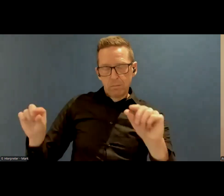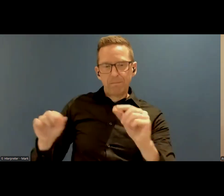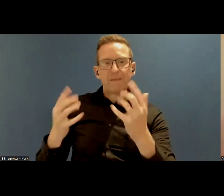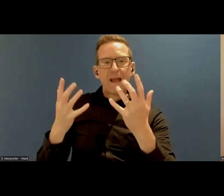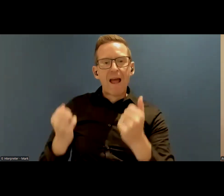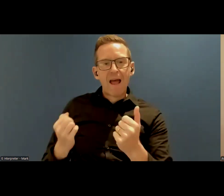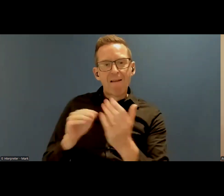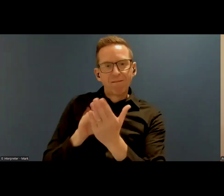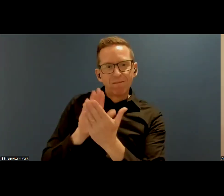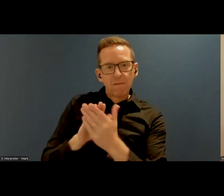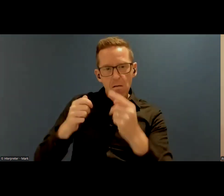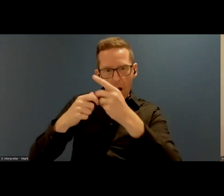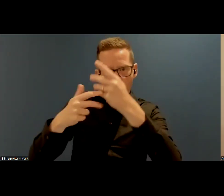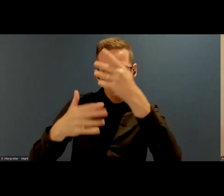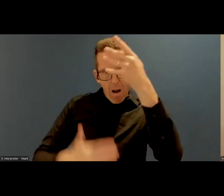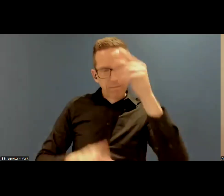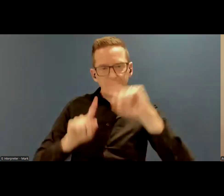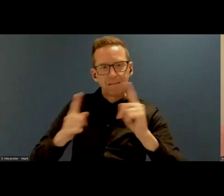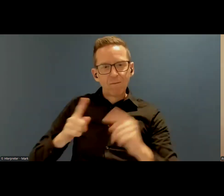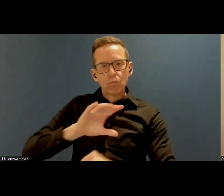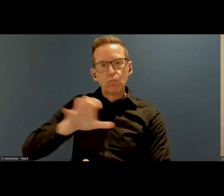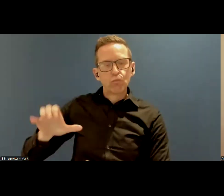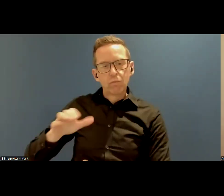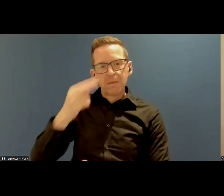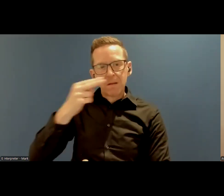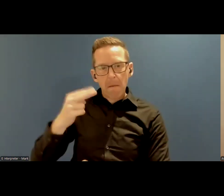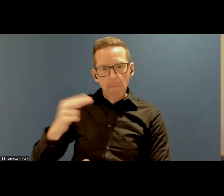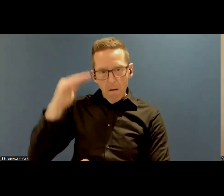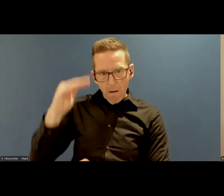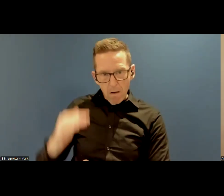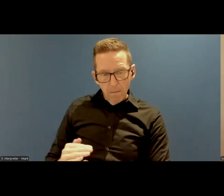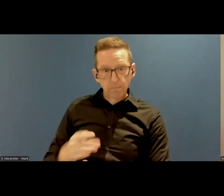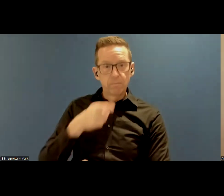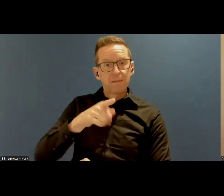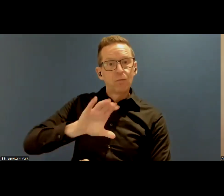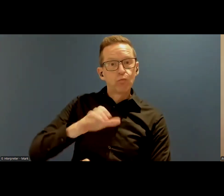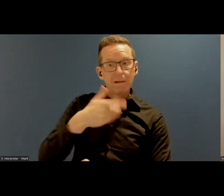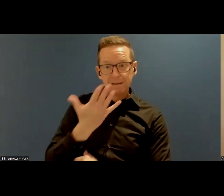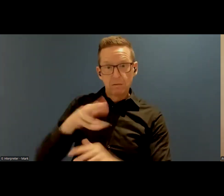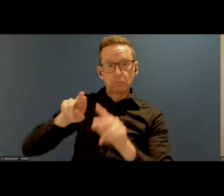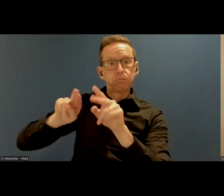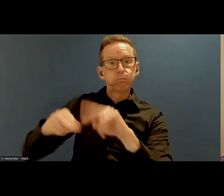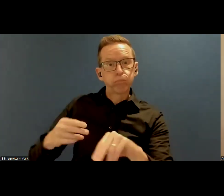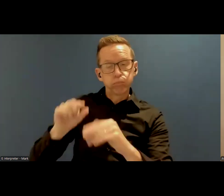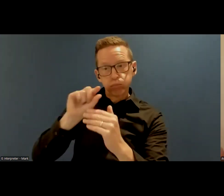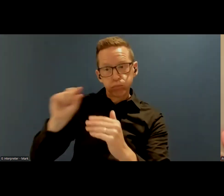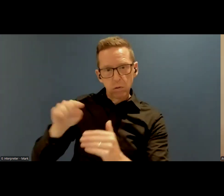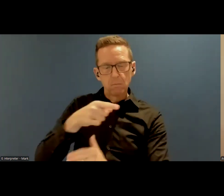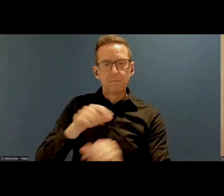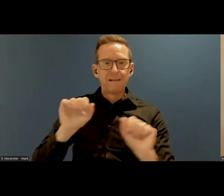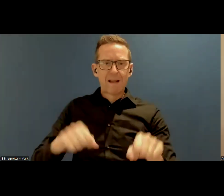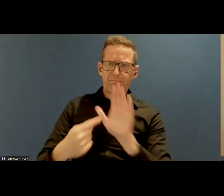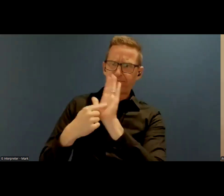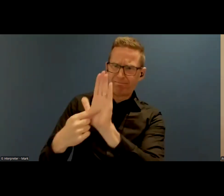the countries which have signed up for the Amman-Berlin Declaration. If your country is signed up for it, it's a good way to follow up.